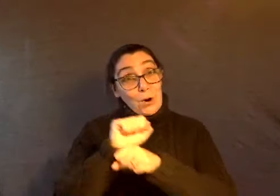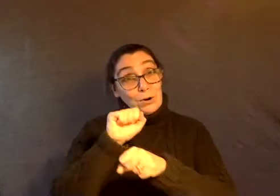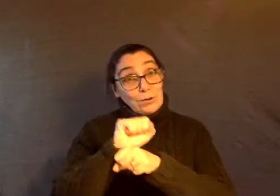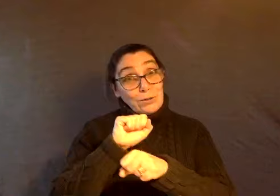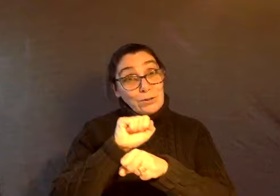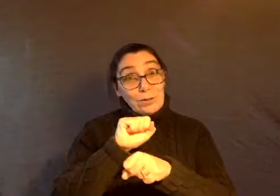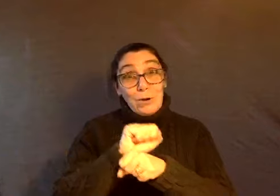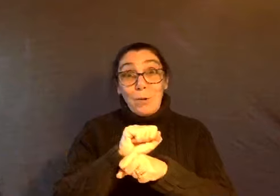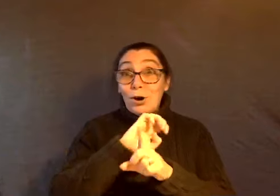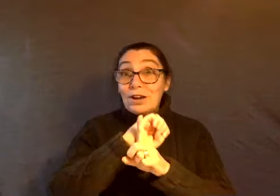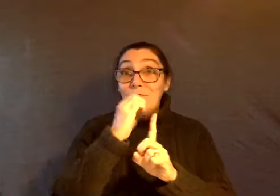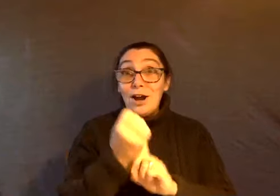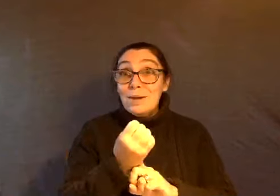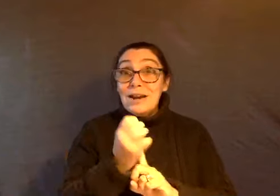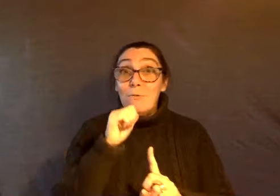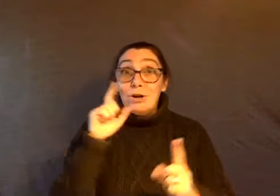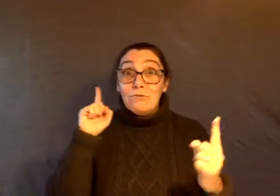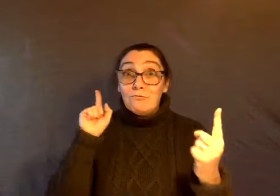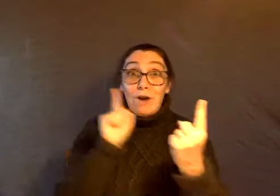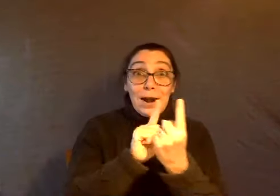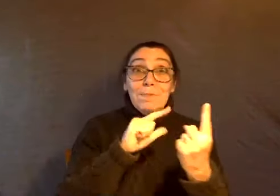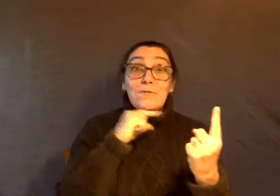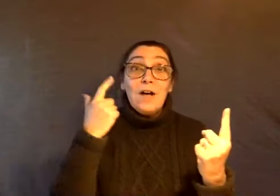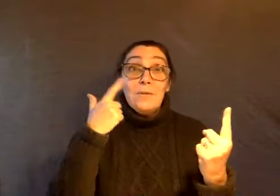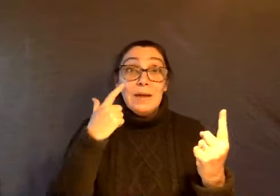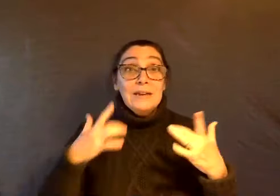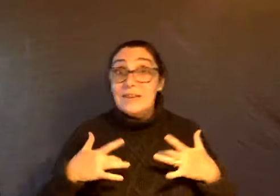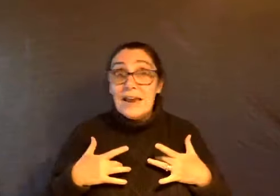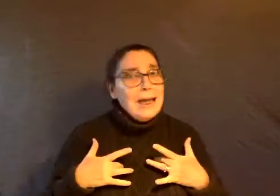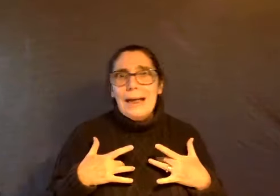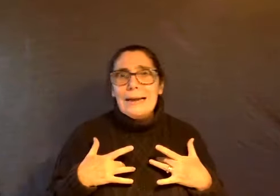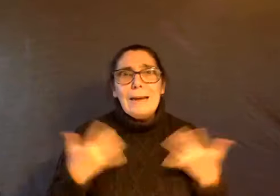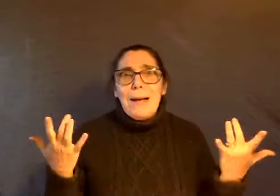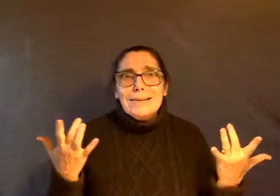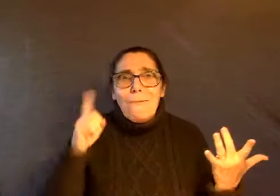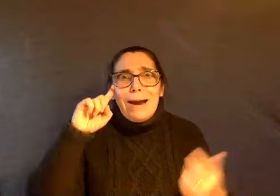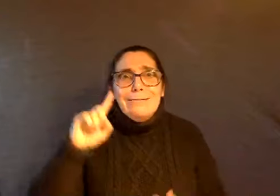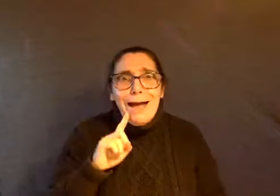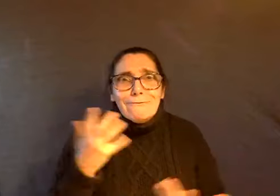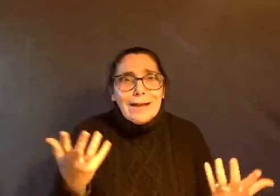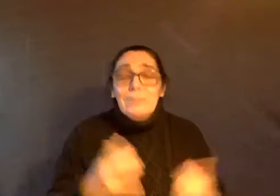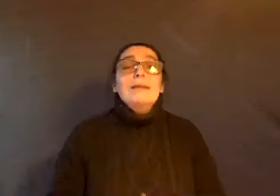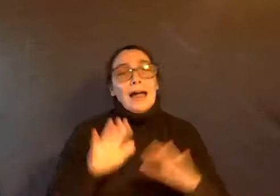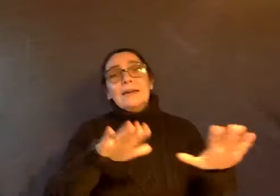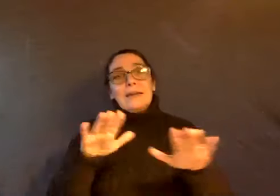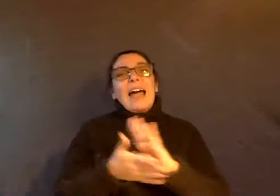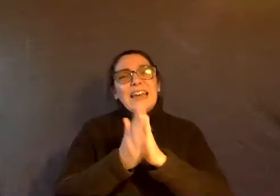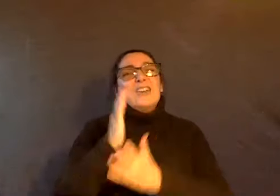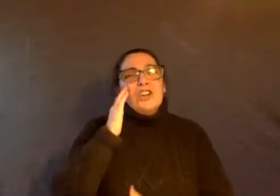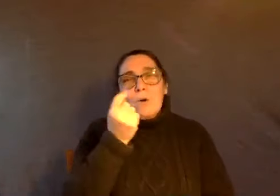for a work environment. I wouldn't run up to Father Min and say, "Que pasa? Why are you deaf?" I mean, I'd get to know him a